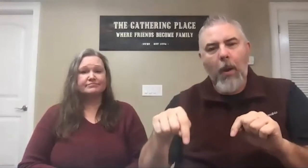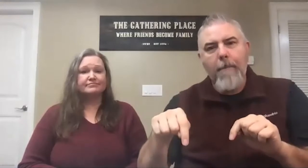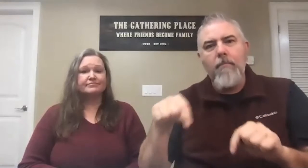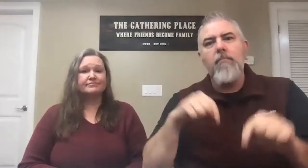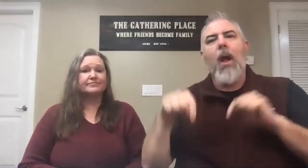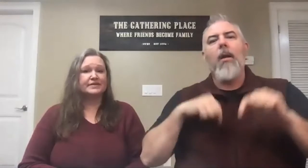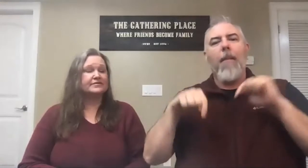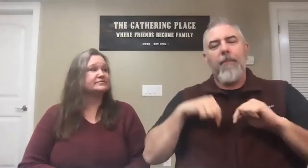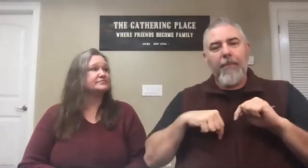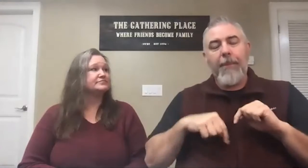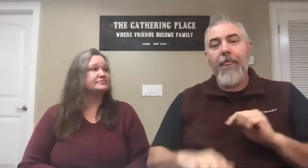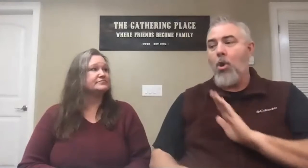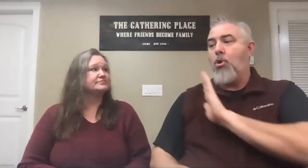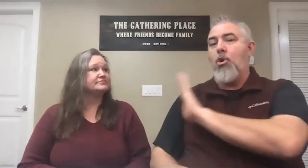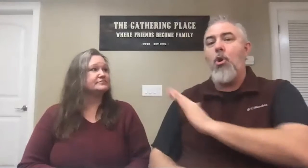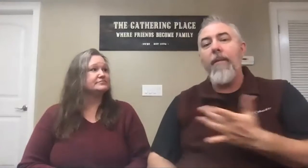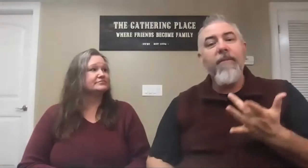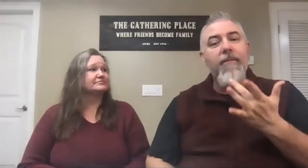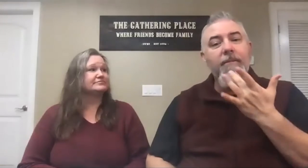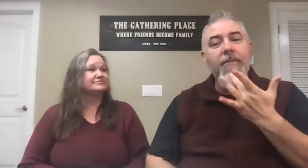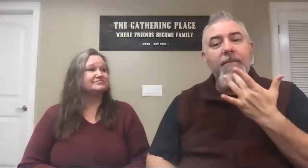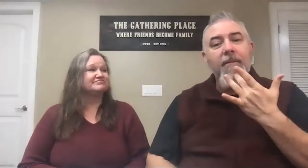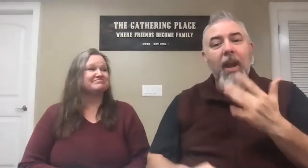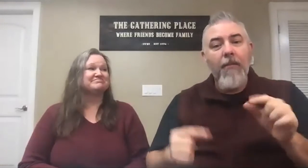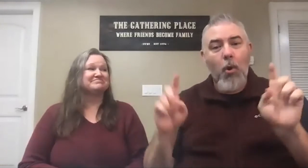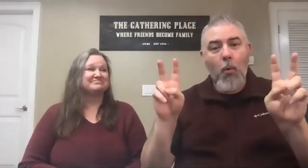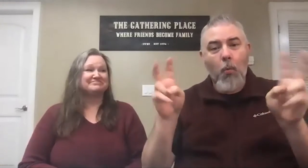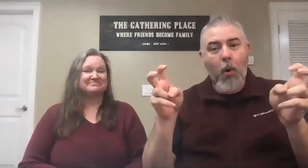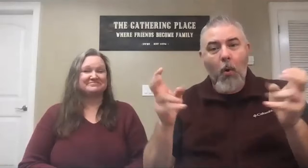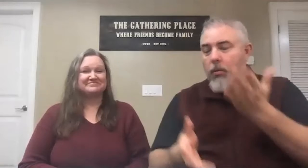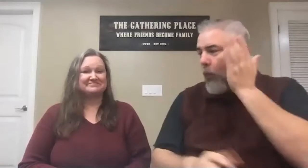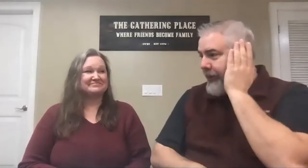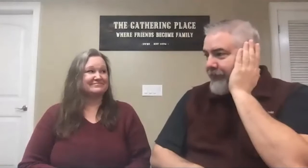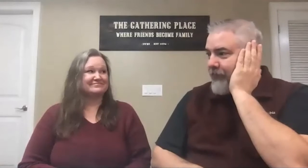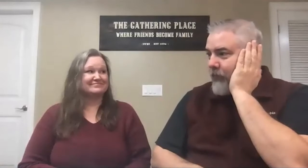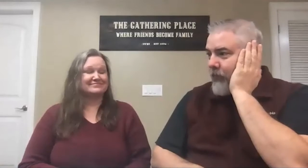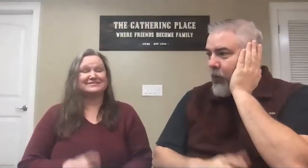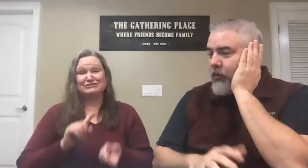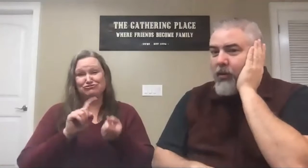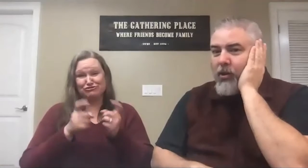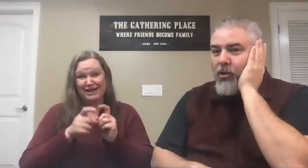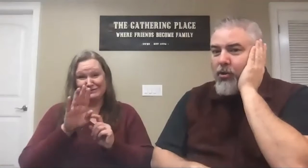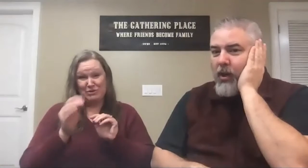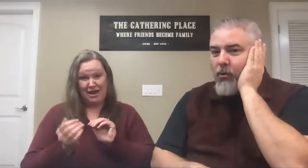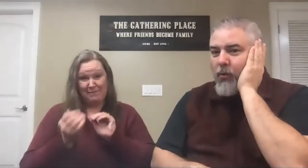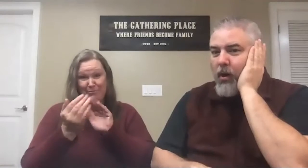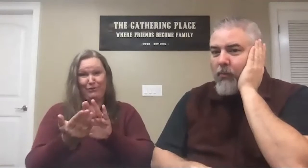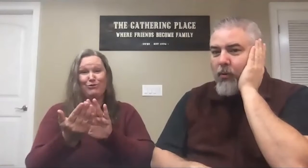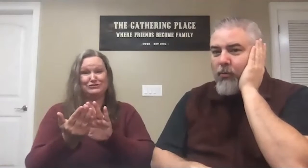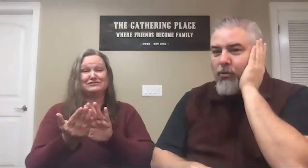often. And often we have to go back. One of her favorite quotes is what?